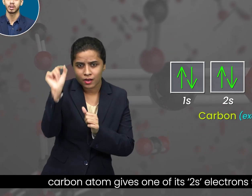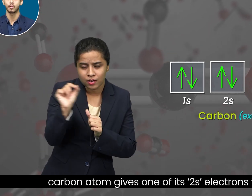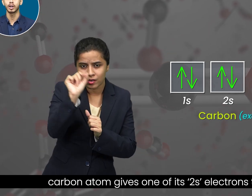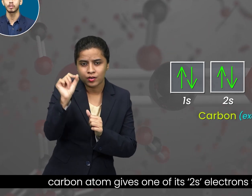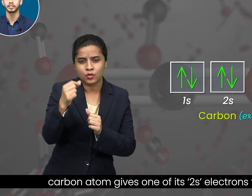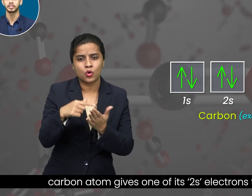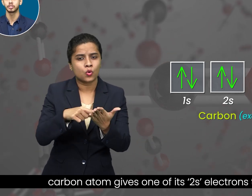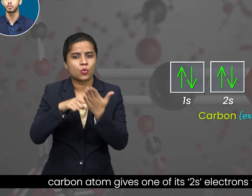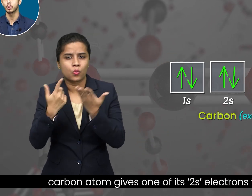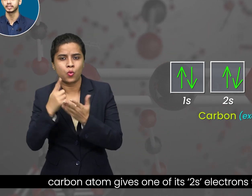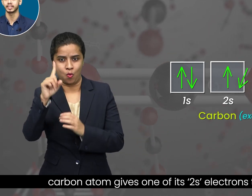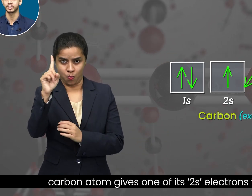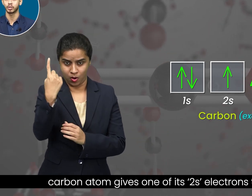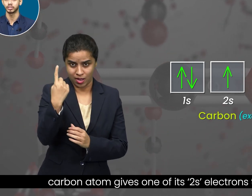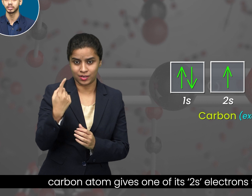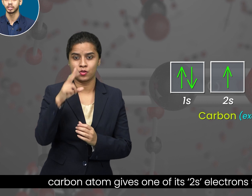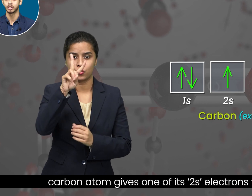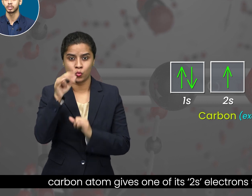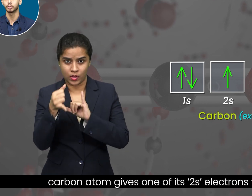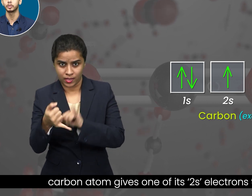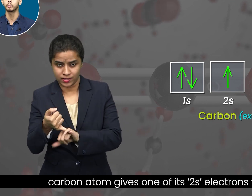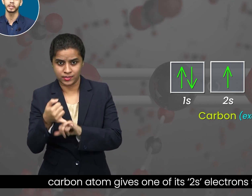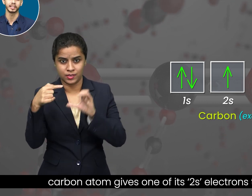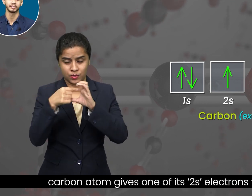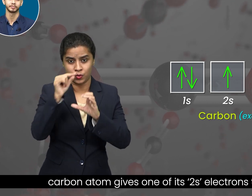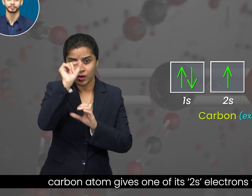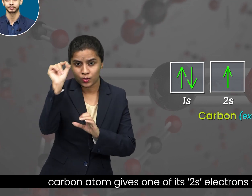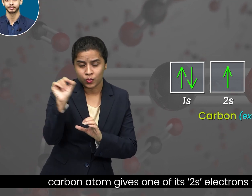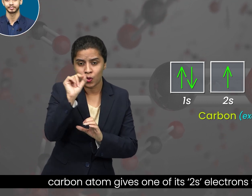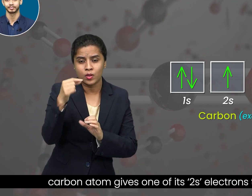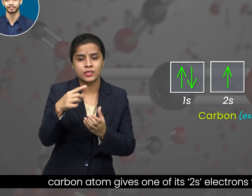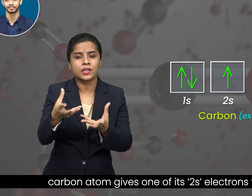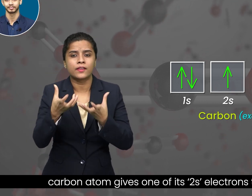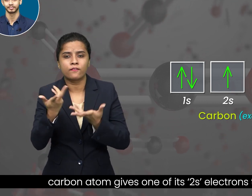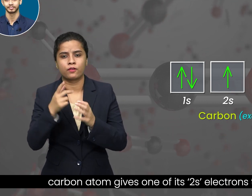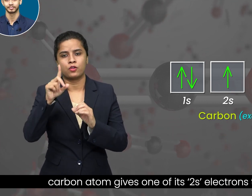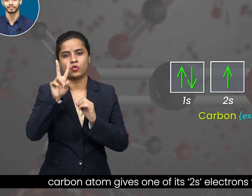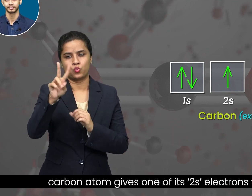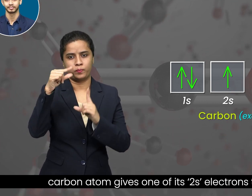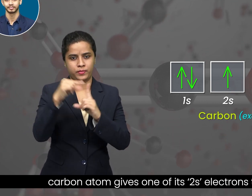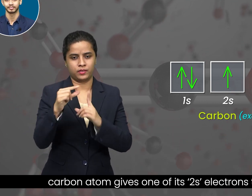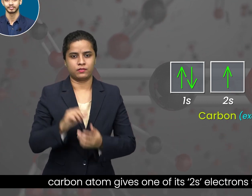gives one of its 2s electrons to the 2p.